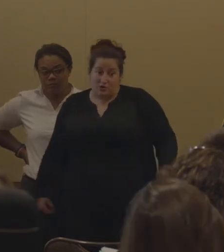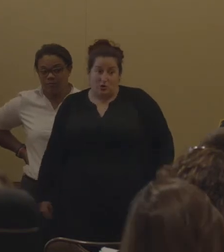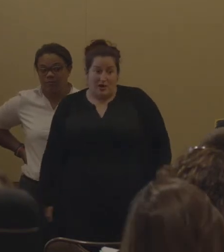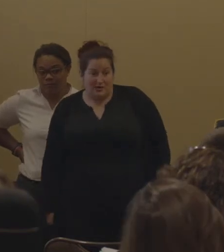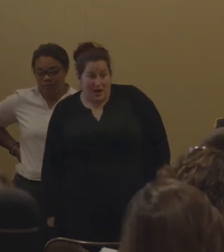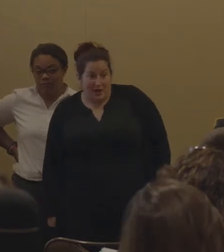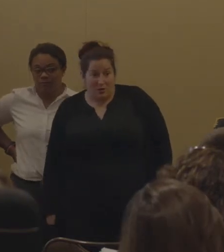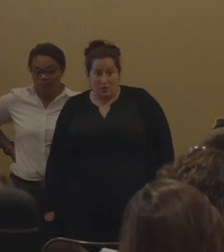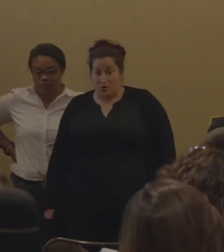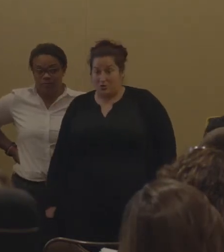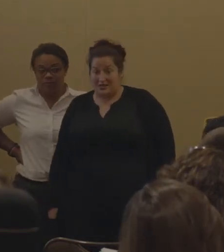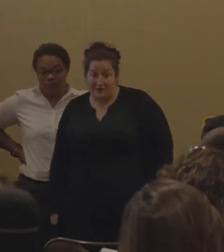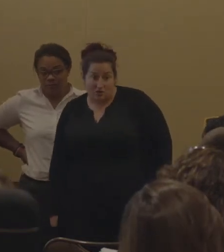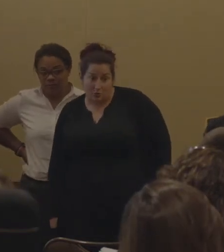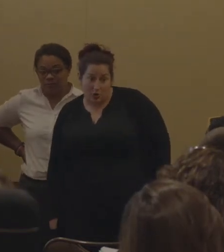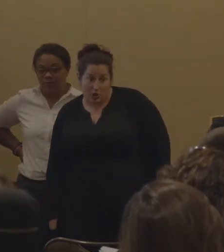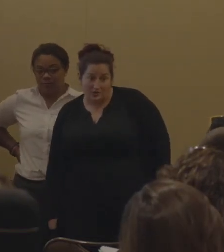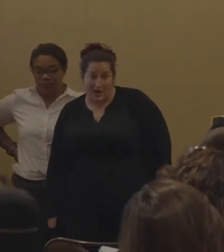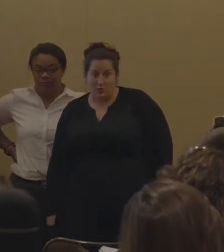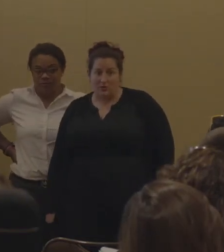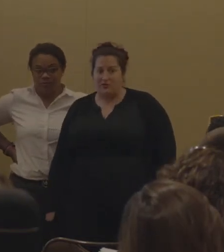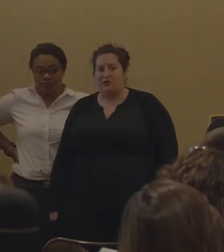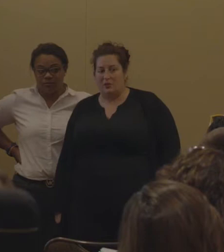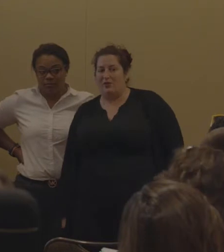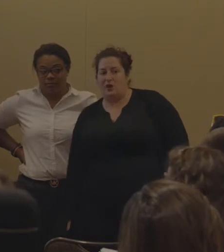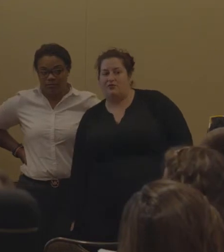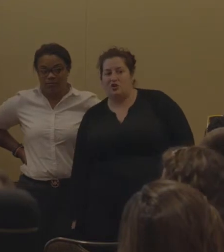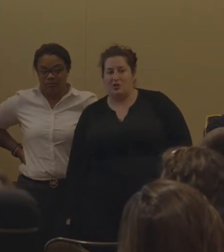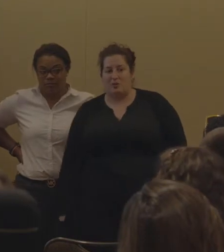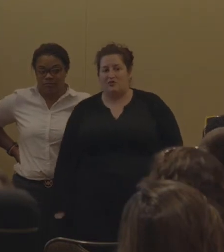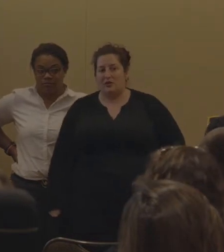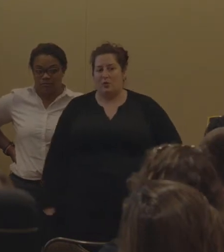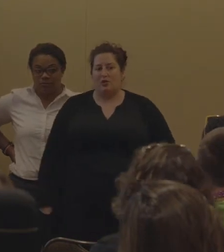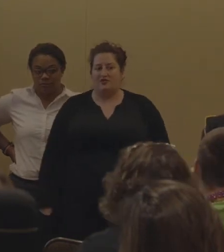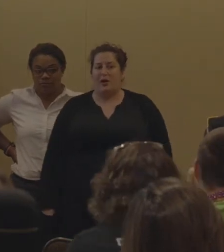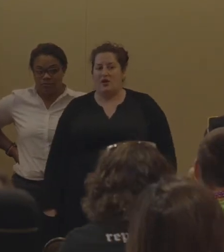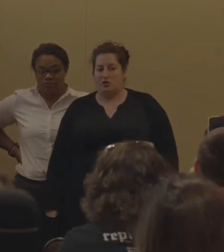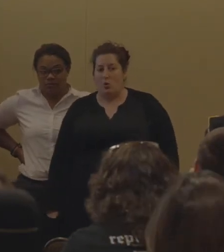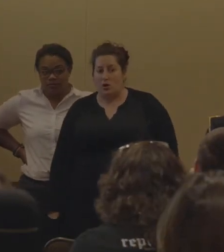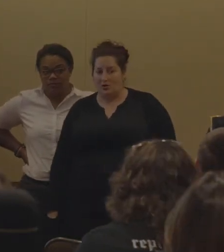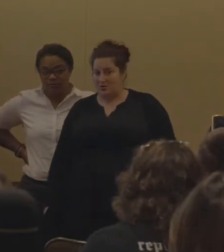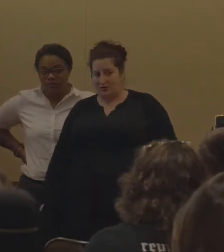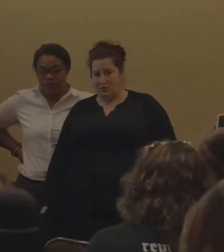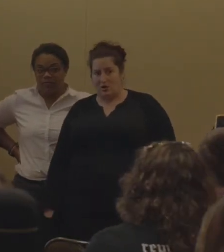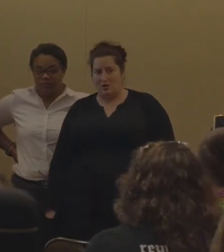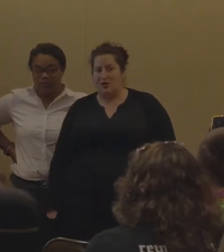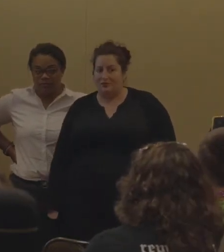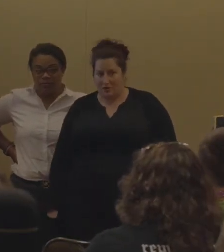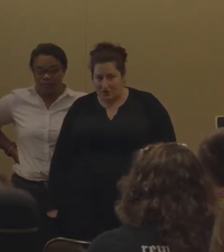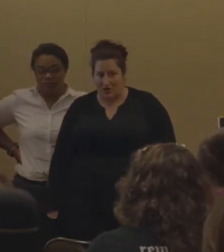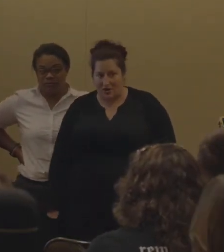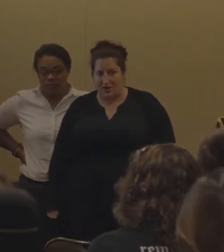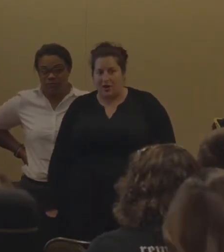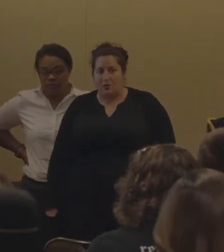the counselors don't know how to sign, or there's no staff interpreter on site, and we get very frustrated. We feel like we're left out and ignored in the deaf community, and we